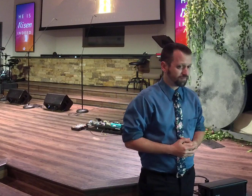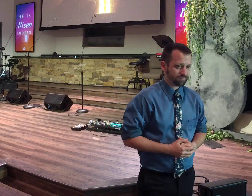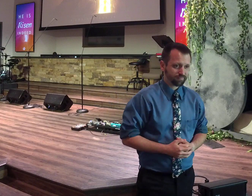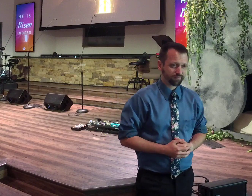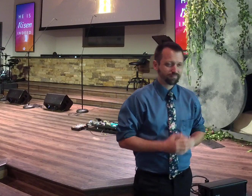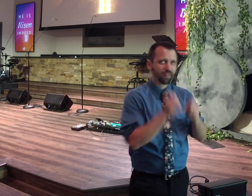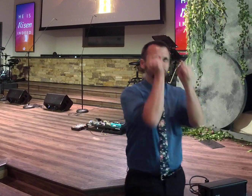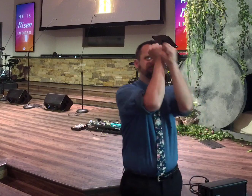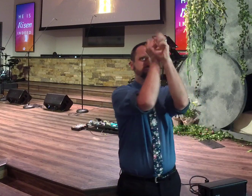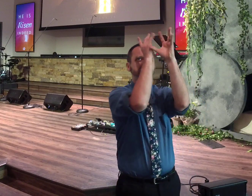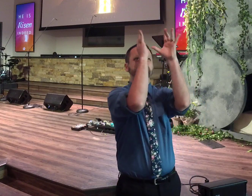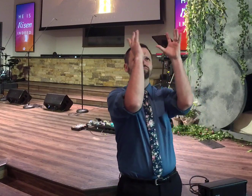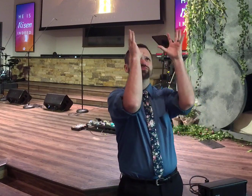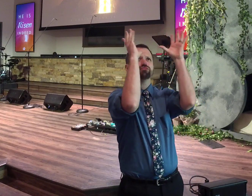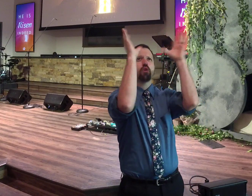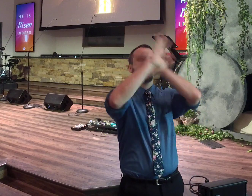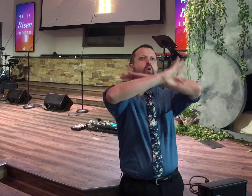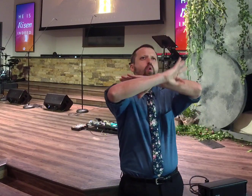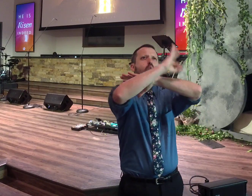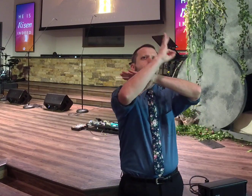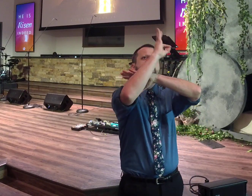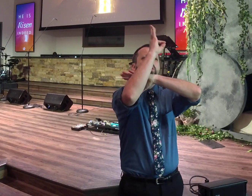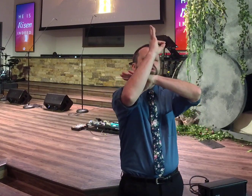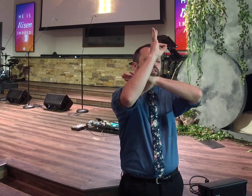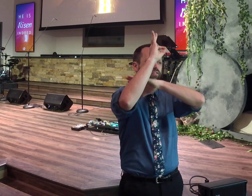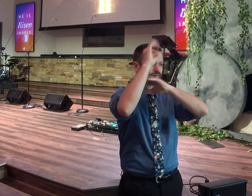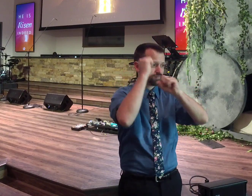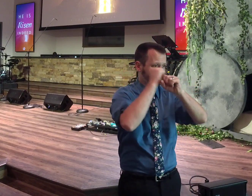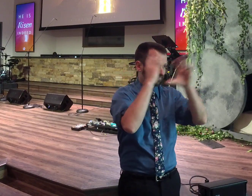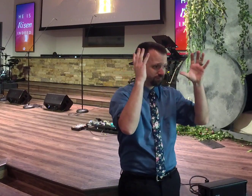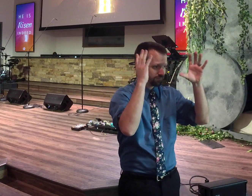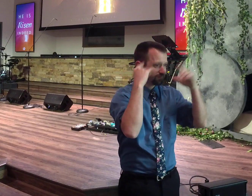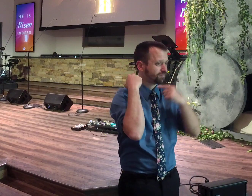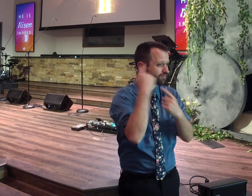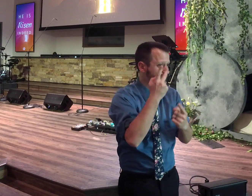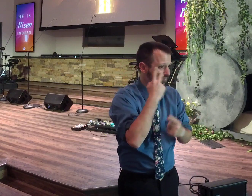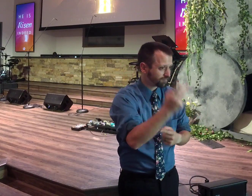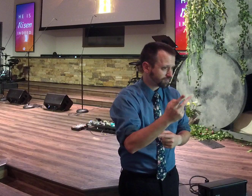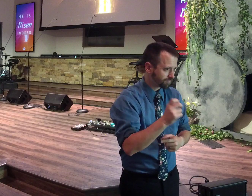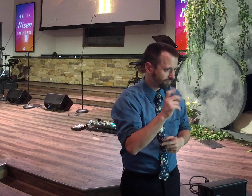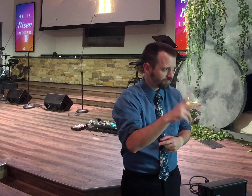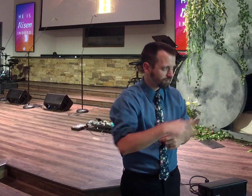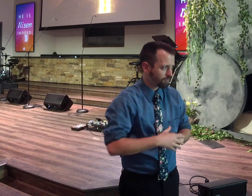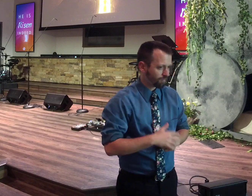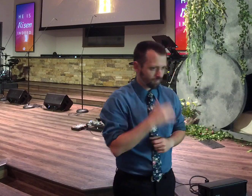Get that picture in your head of the most beautiful sunrise that you've ever seen.